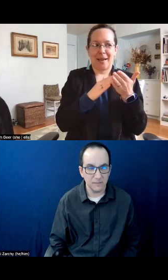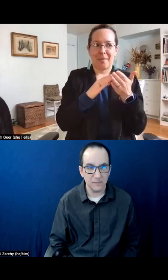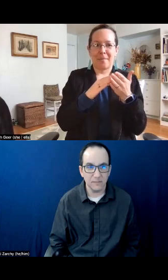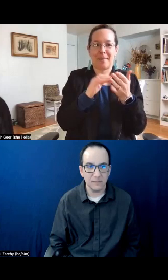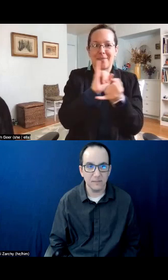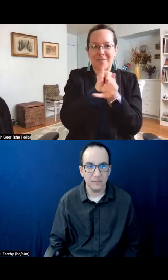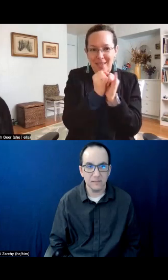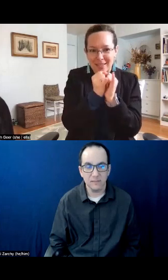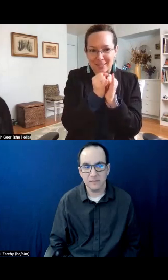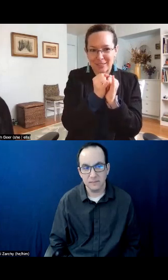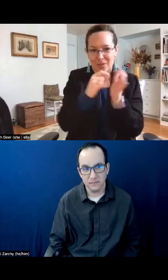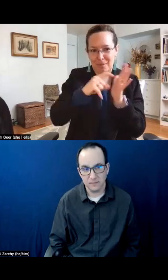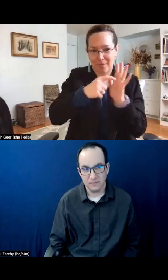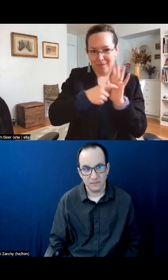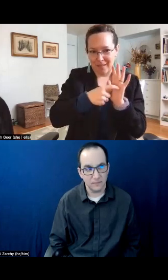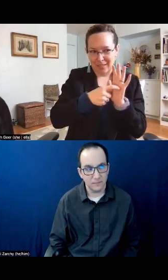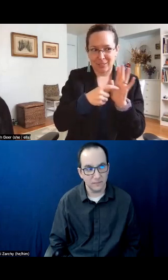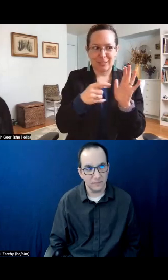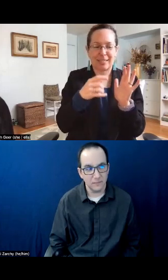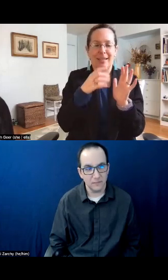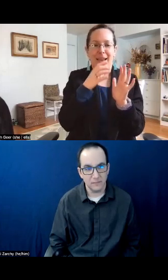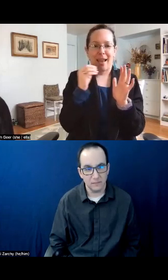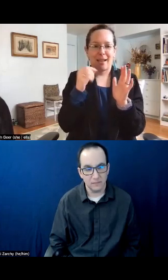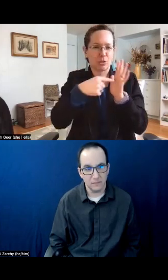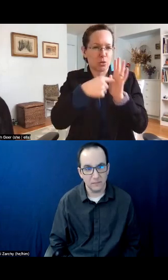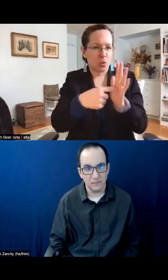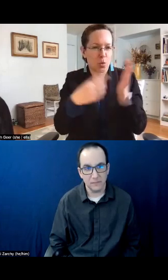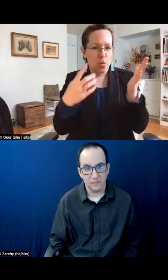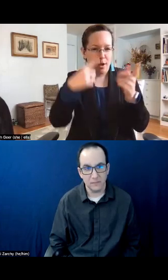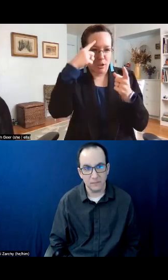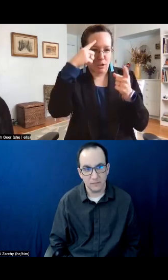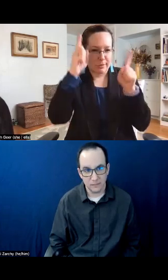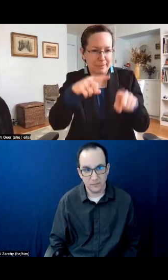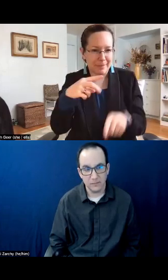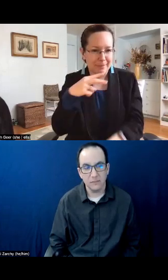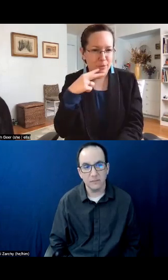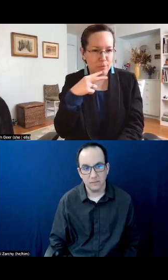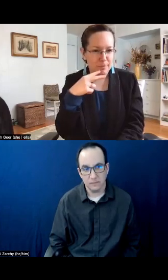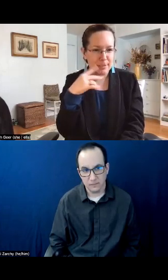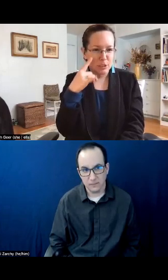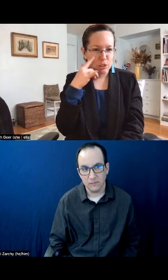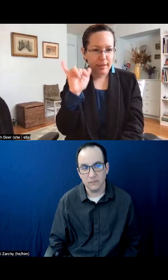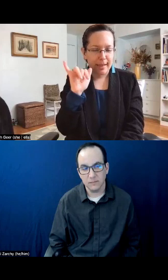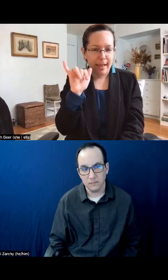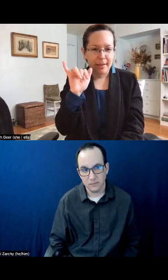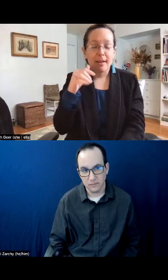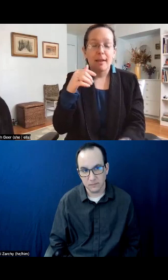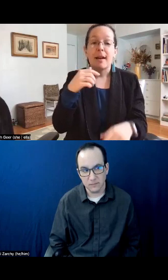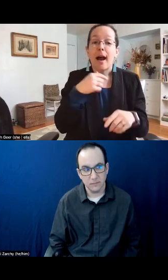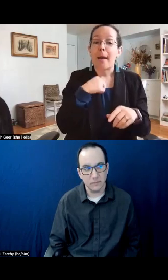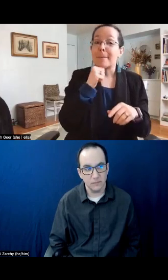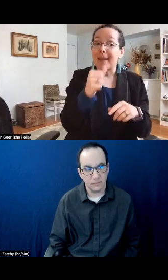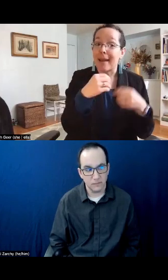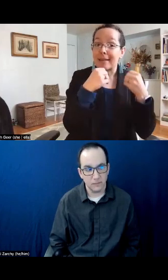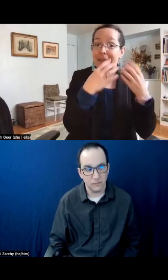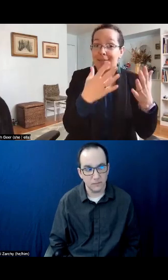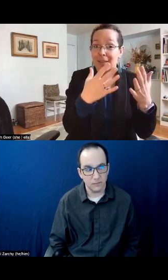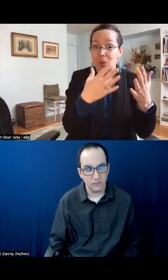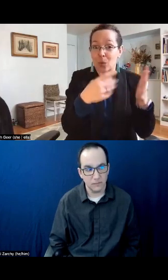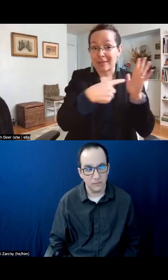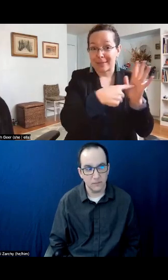Let's start here with some inflectional morphology, and we'll show you what agreement verbs look